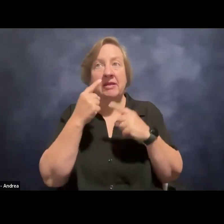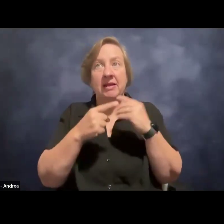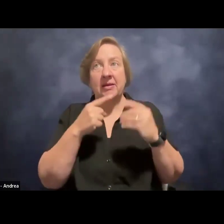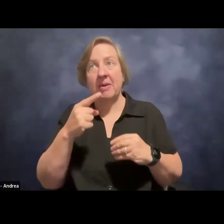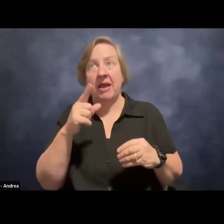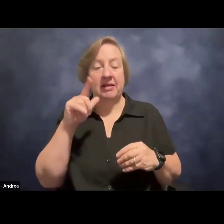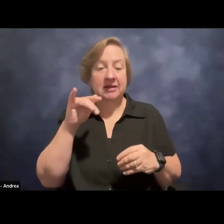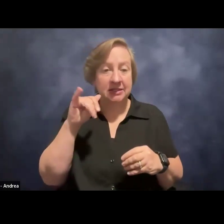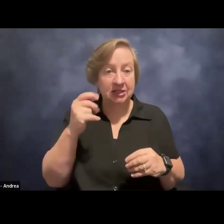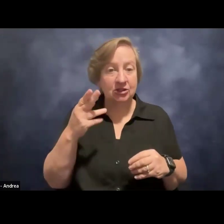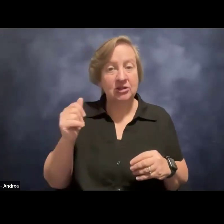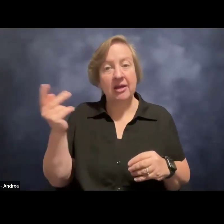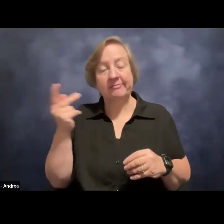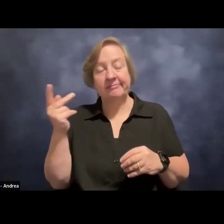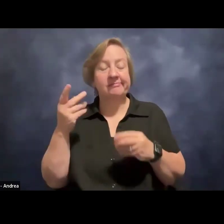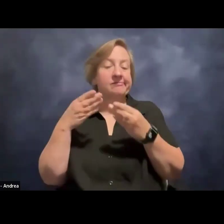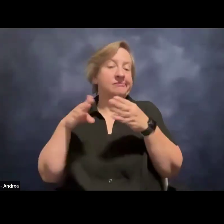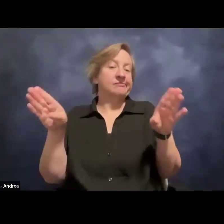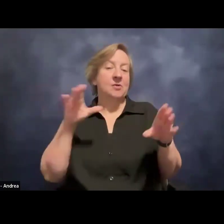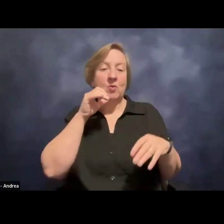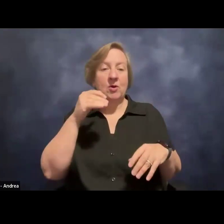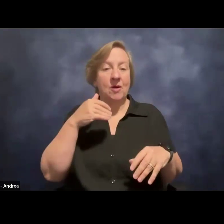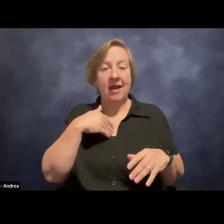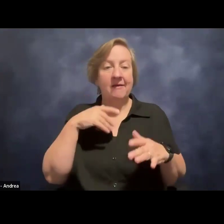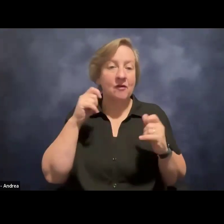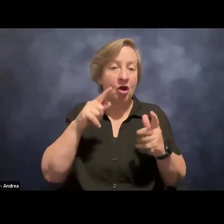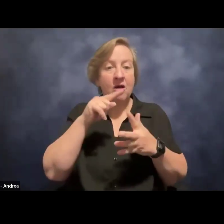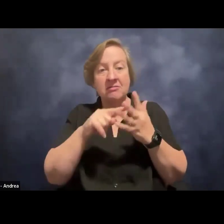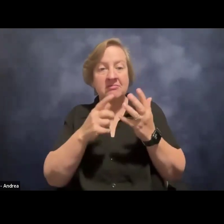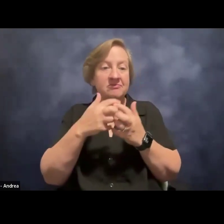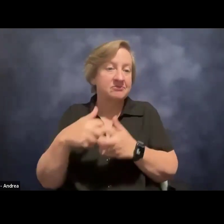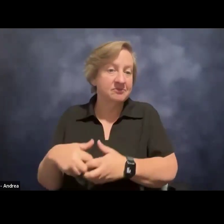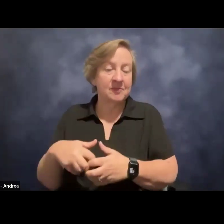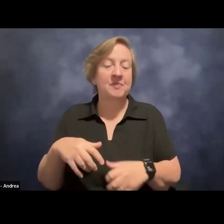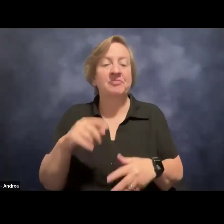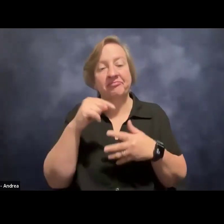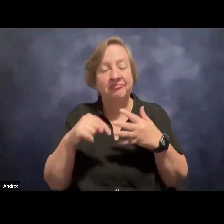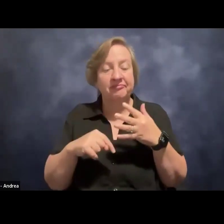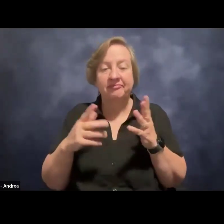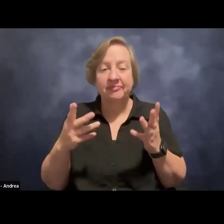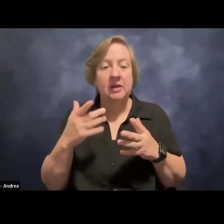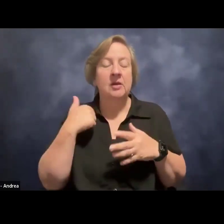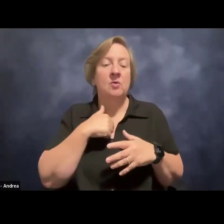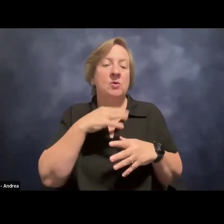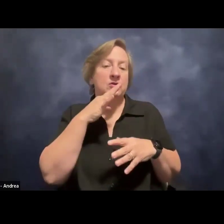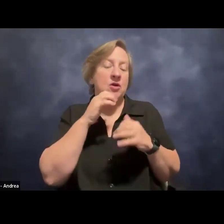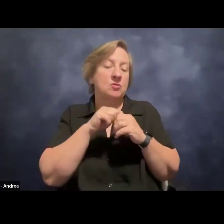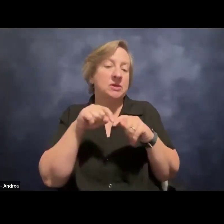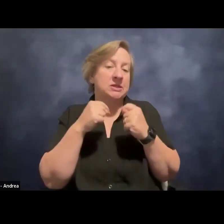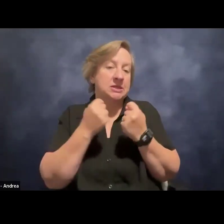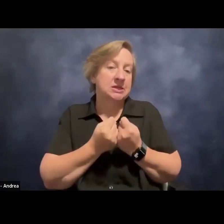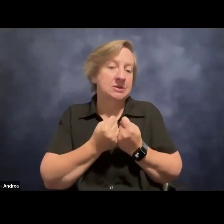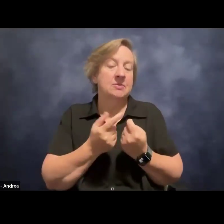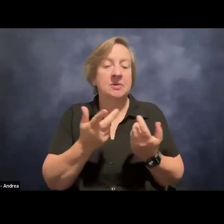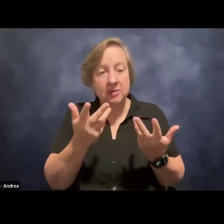at a very high level, we don't have details figured out, but as we talk with our teams, we want a place